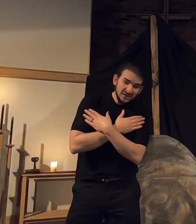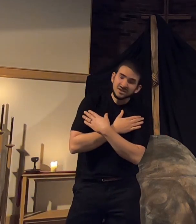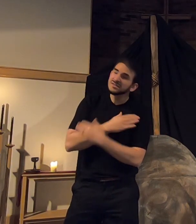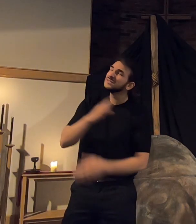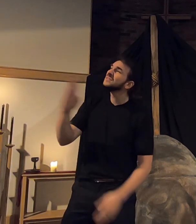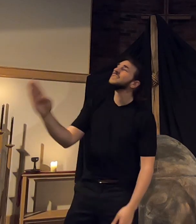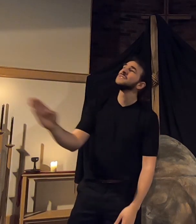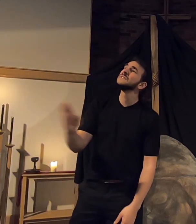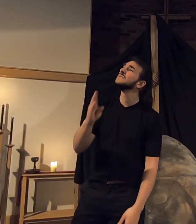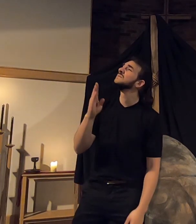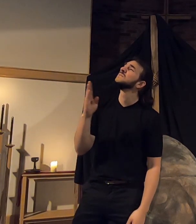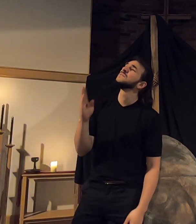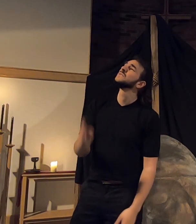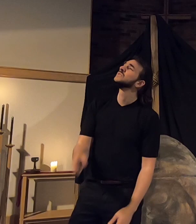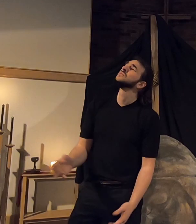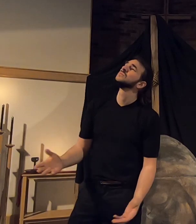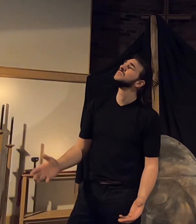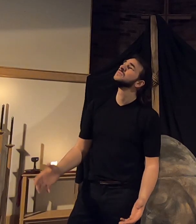and I can never rest.